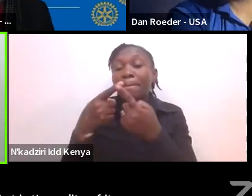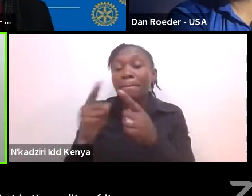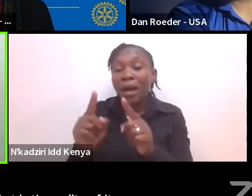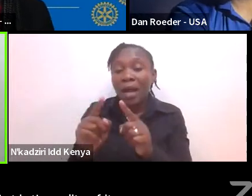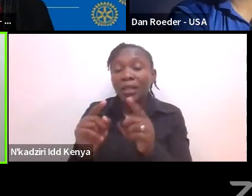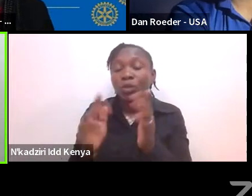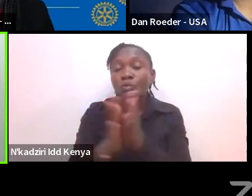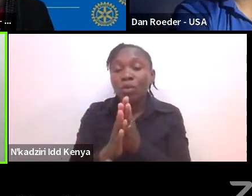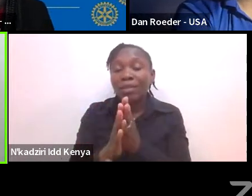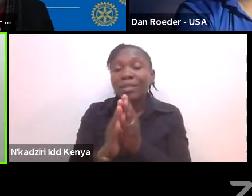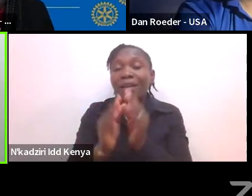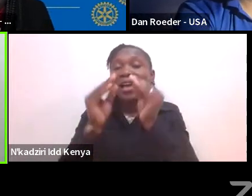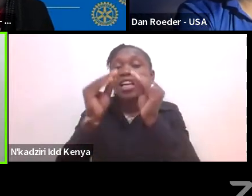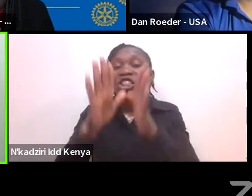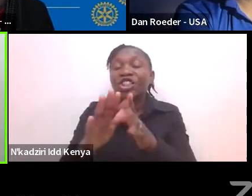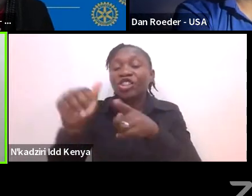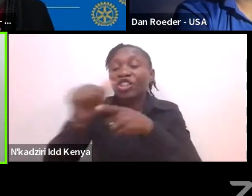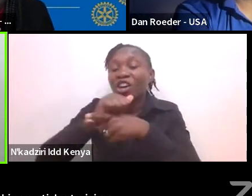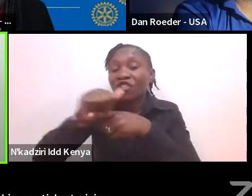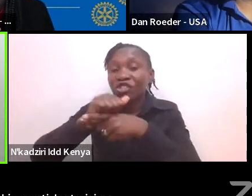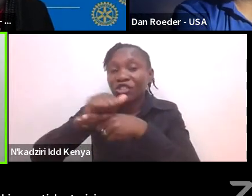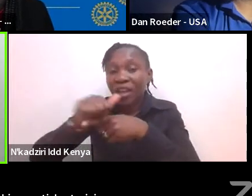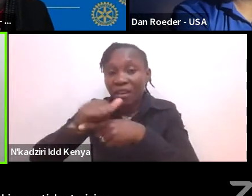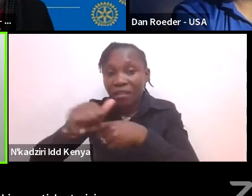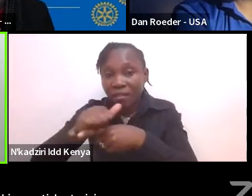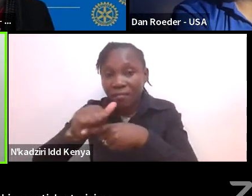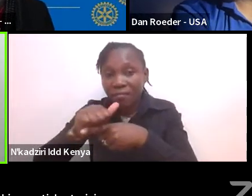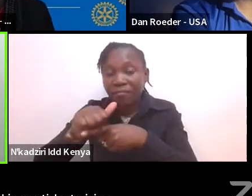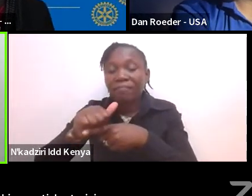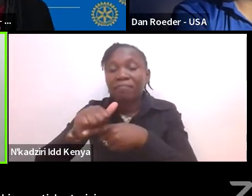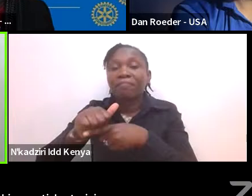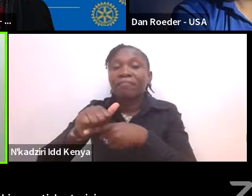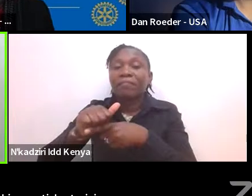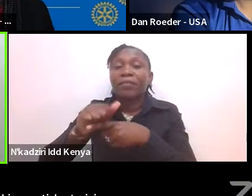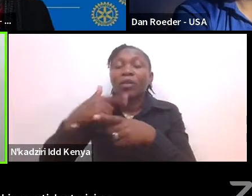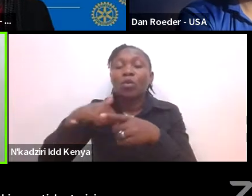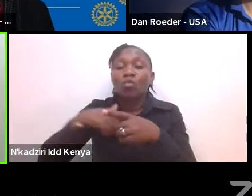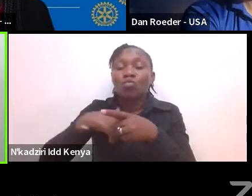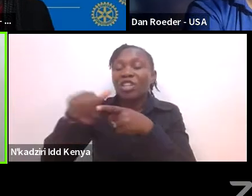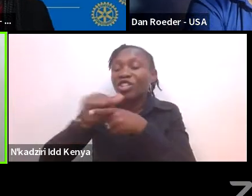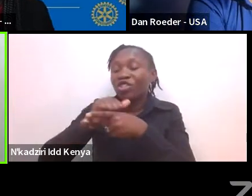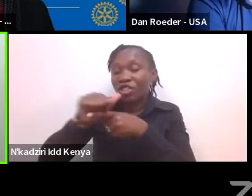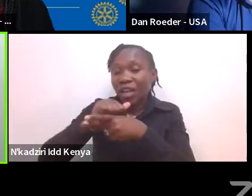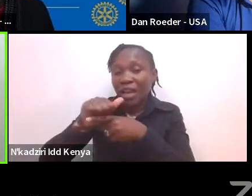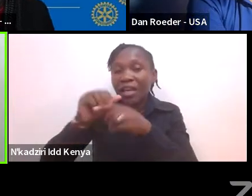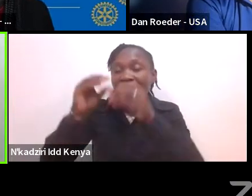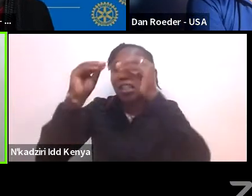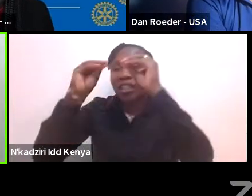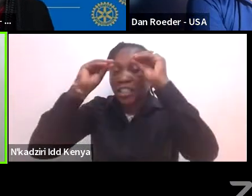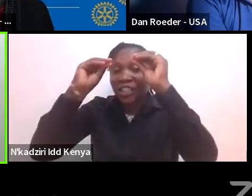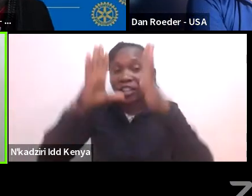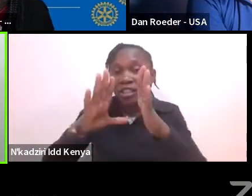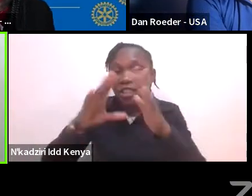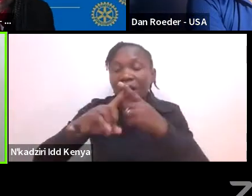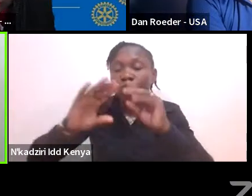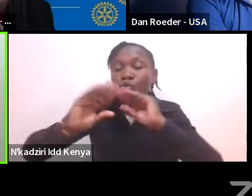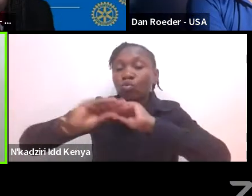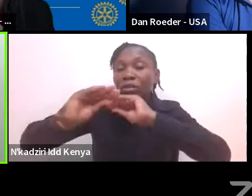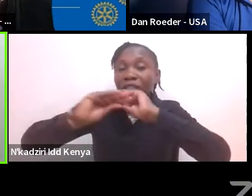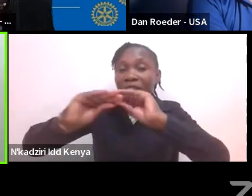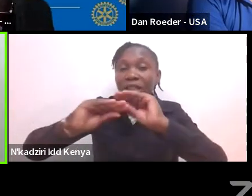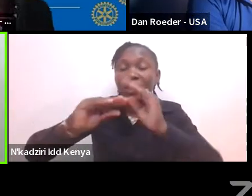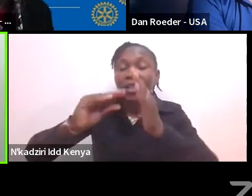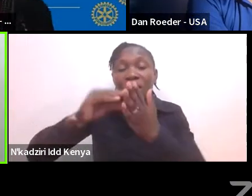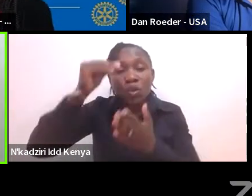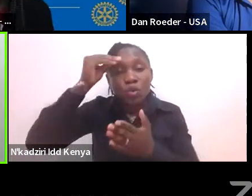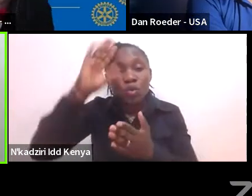training, if we have trained teachers to teach students with disability, those can